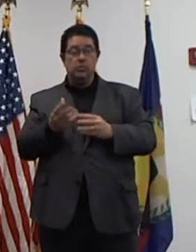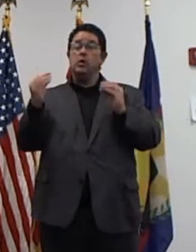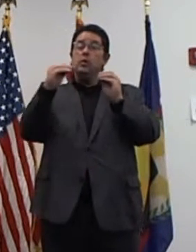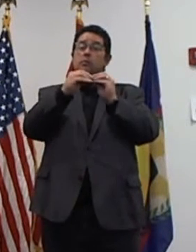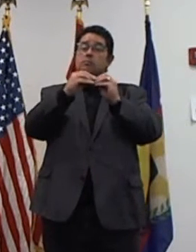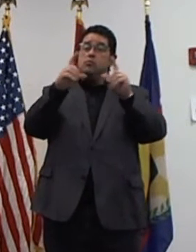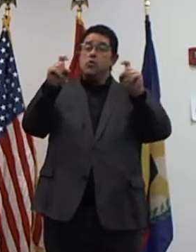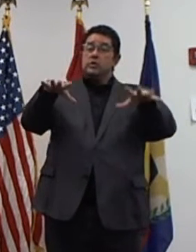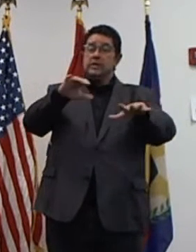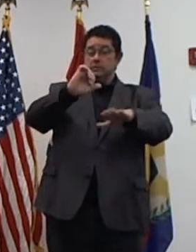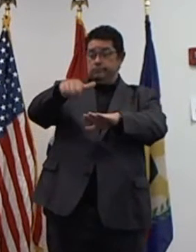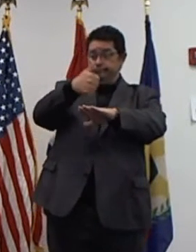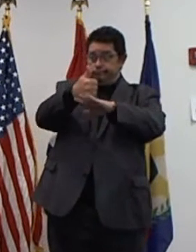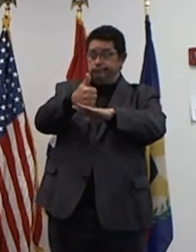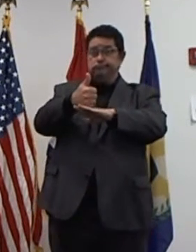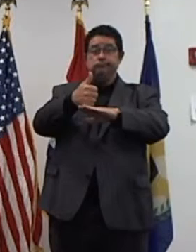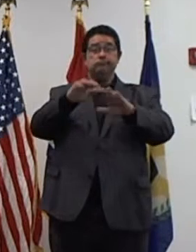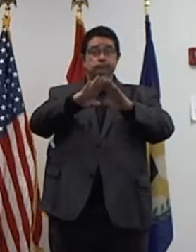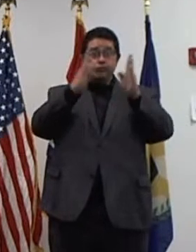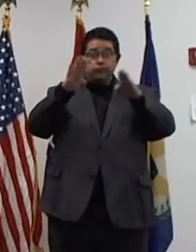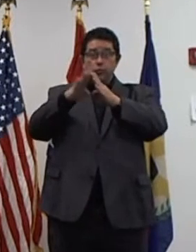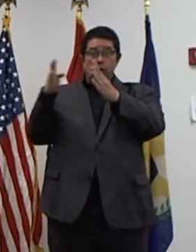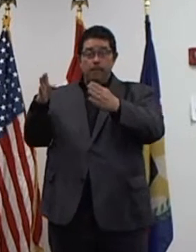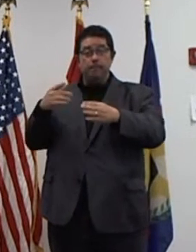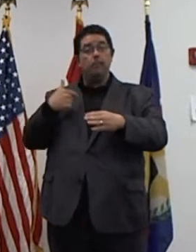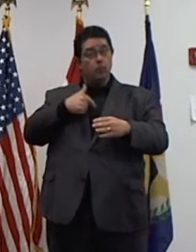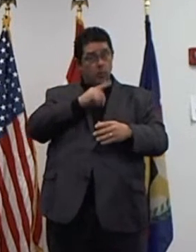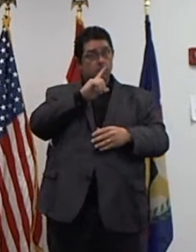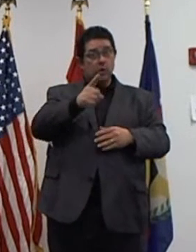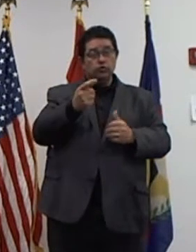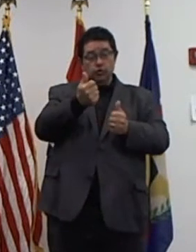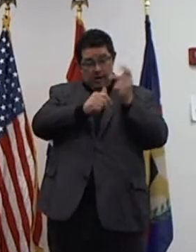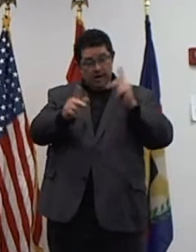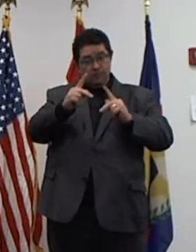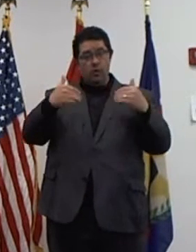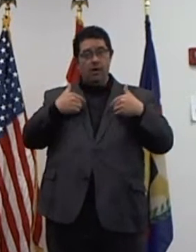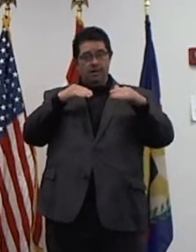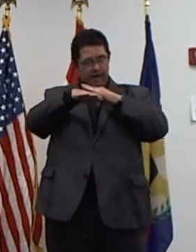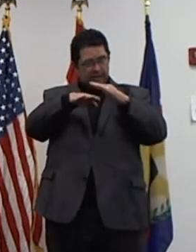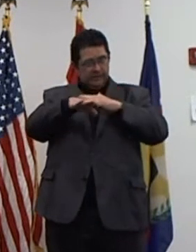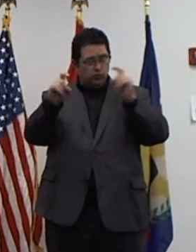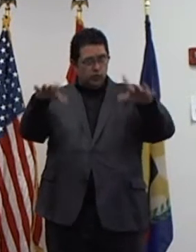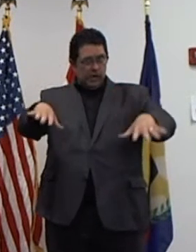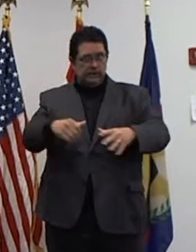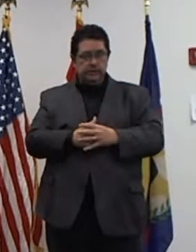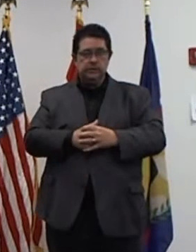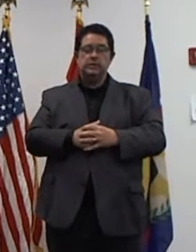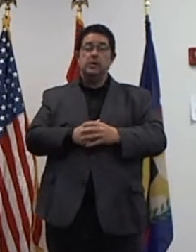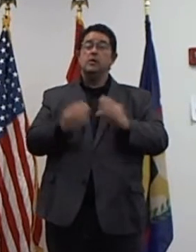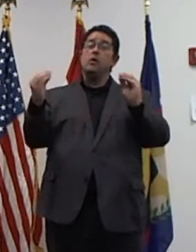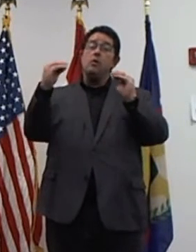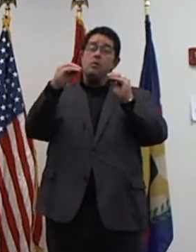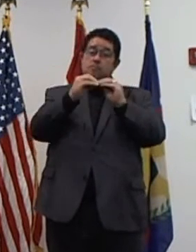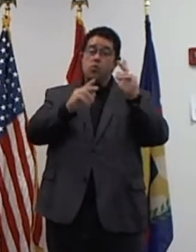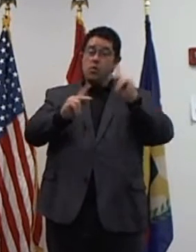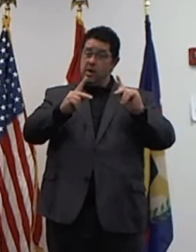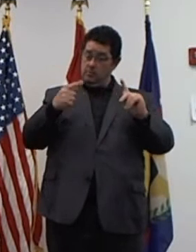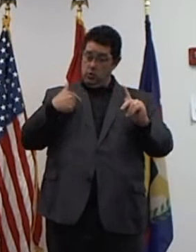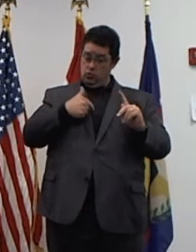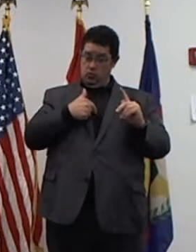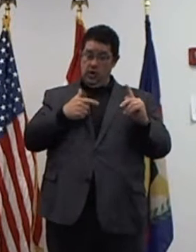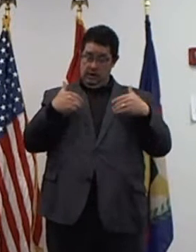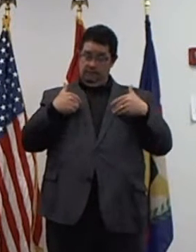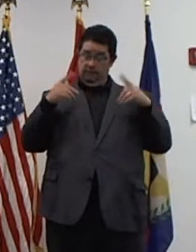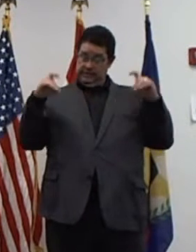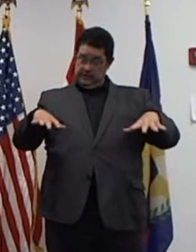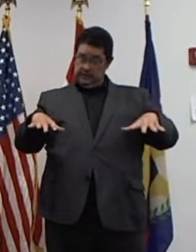continue to open in the county, we will work with everyone to make sure that they have access to a test. The more people we get tested,